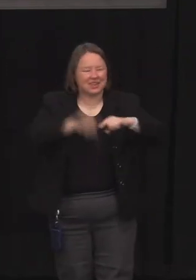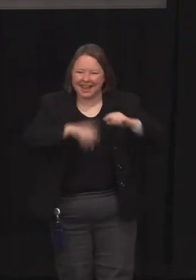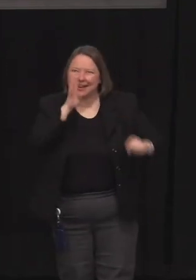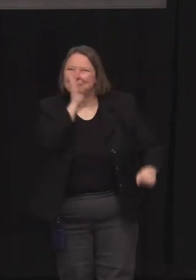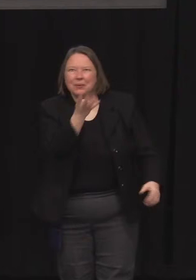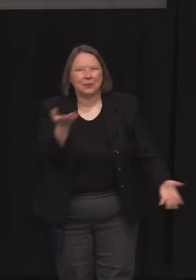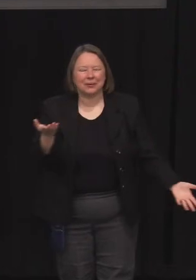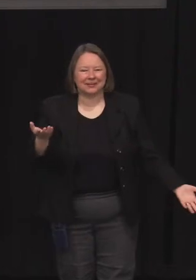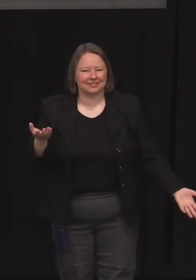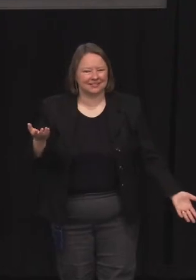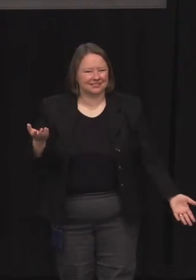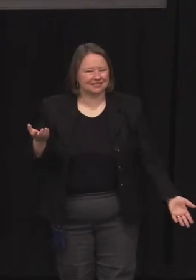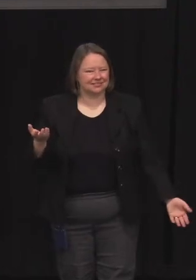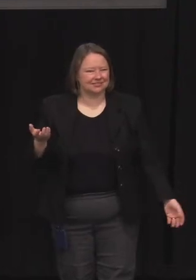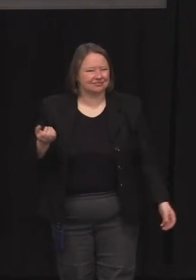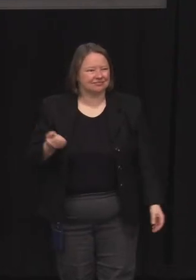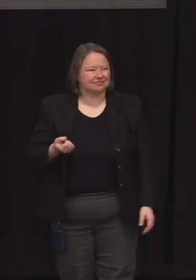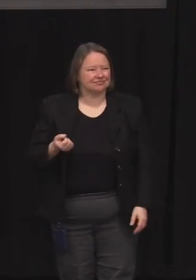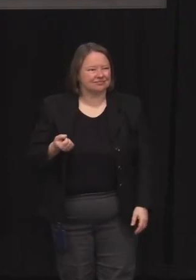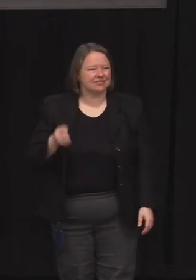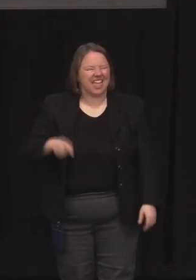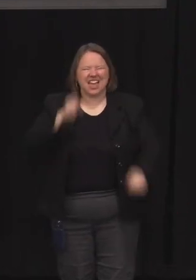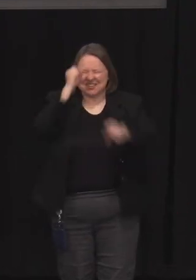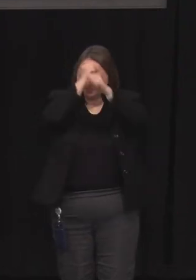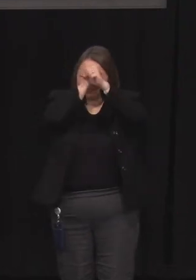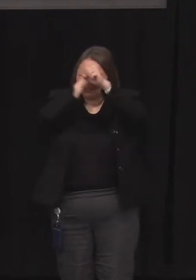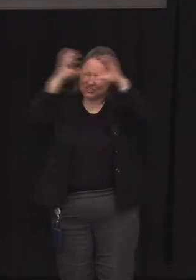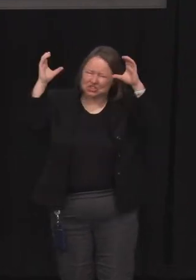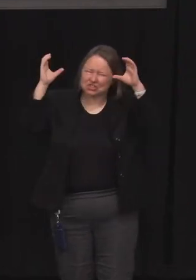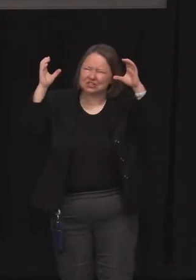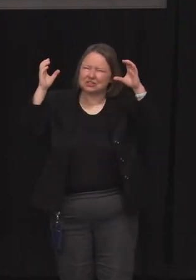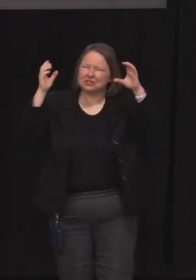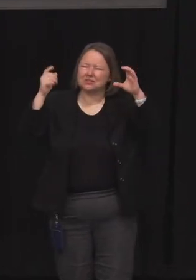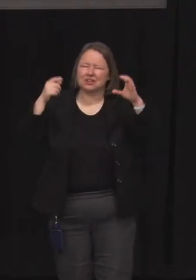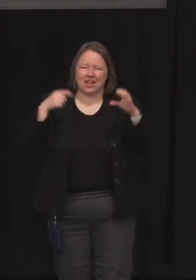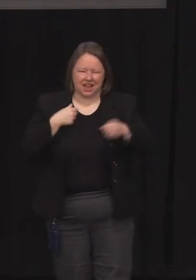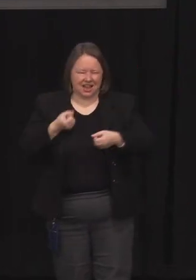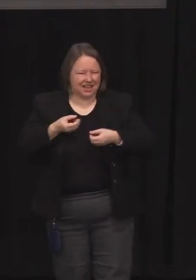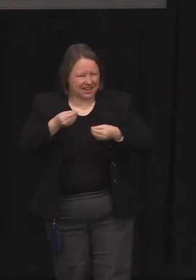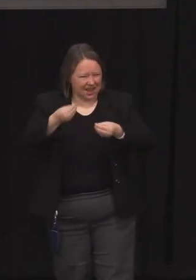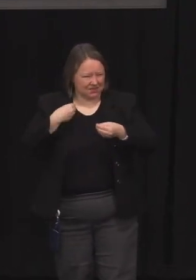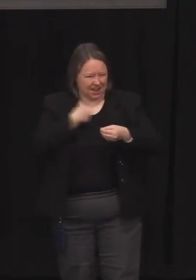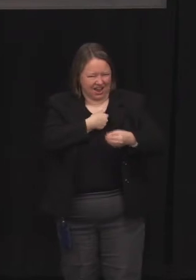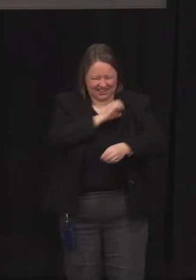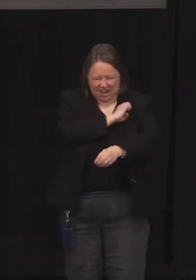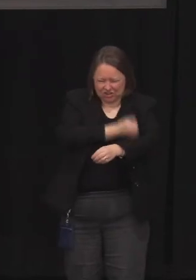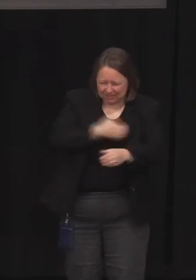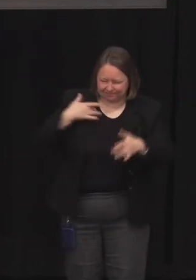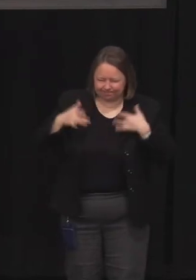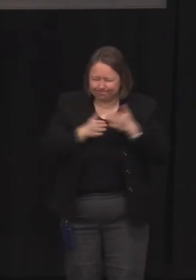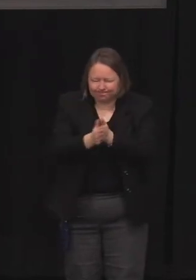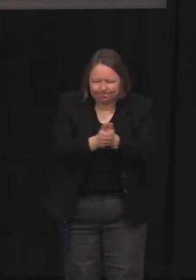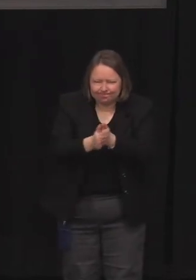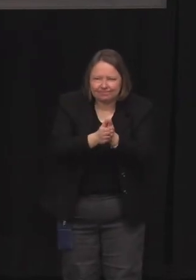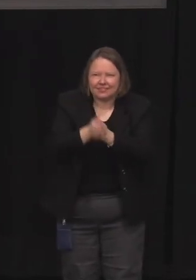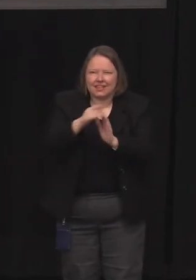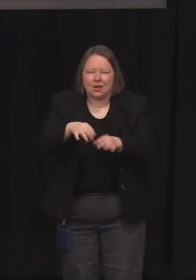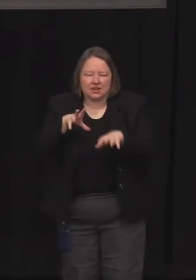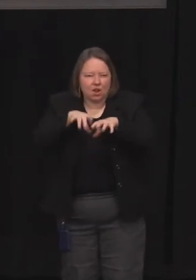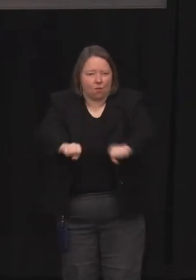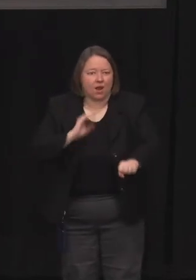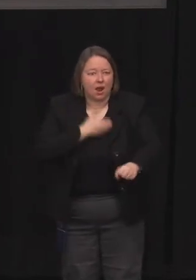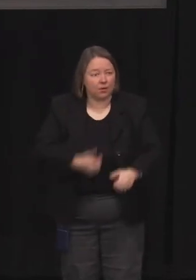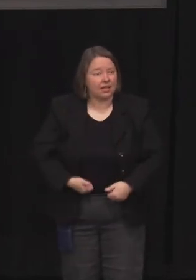ignored. A vision that will drive you and me with energy toward a goal, a vision that will consume our